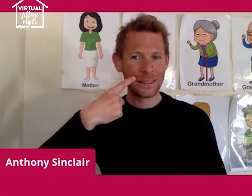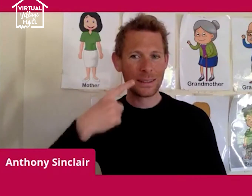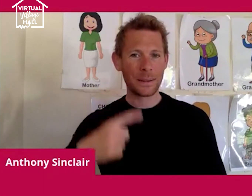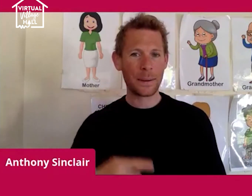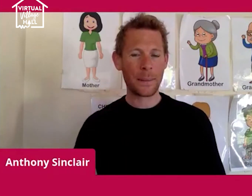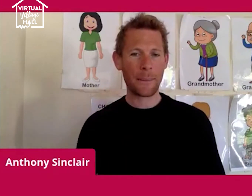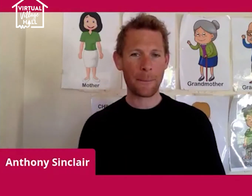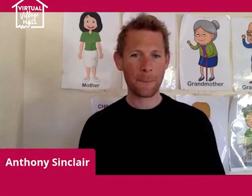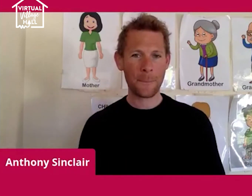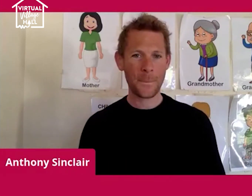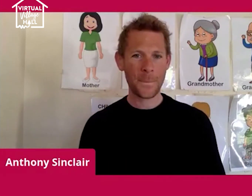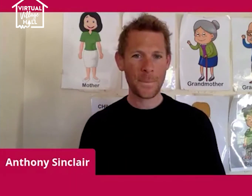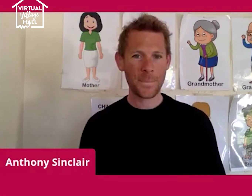Auntie.